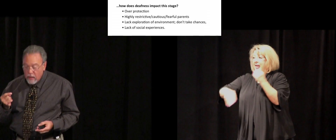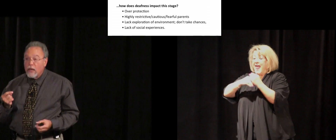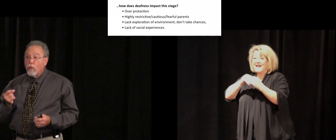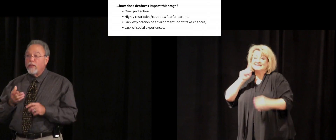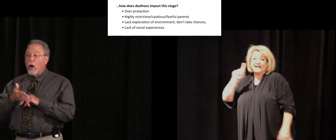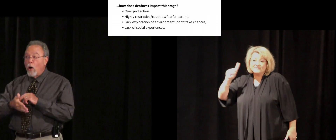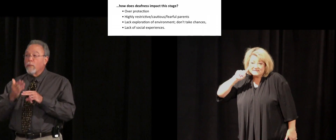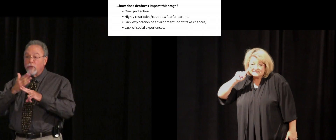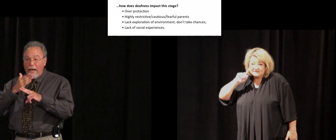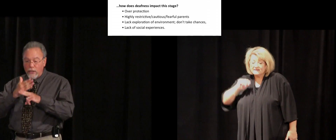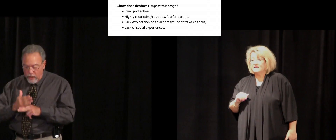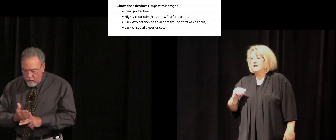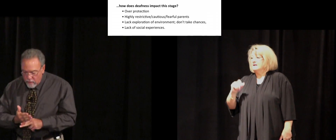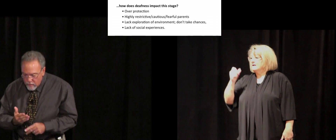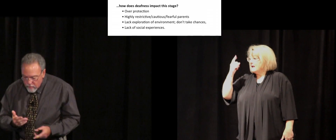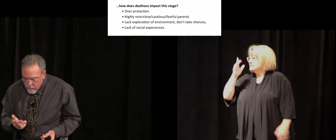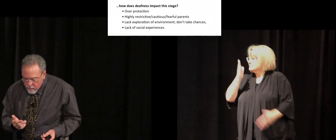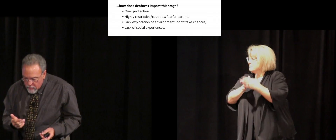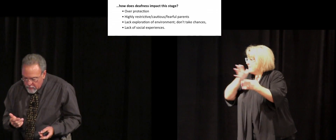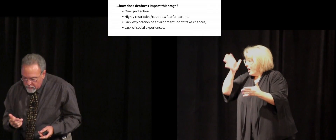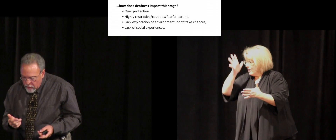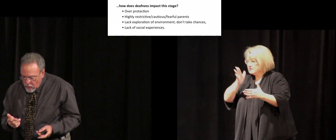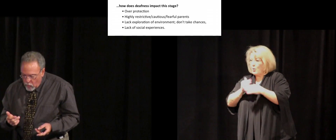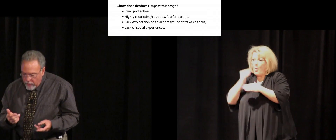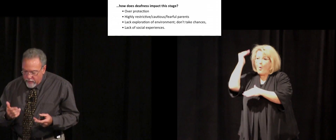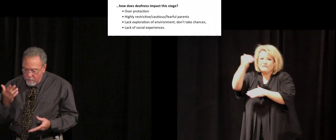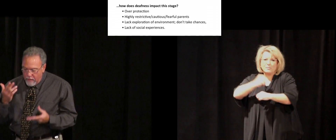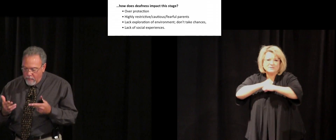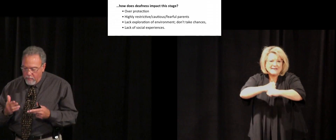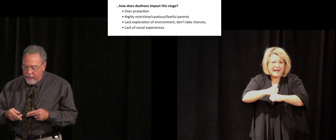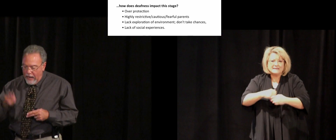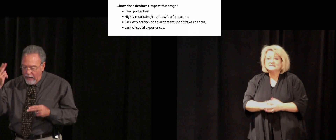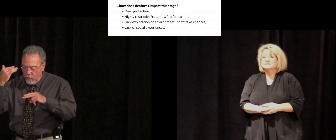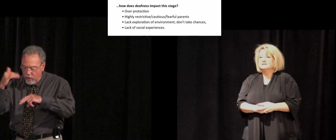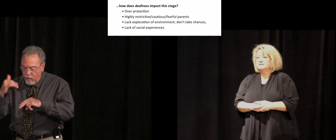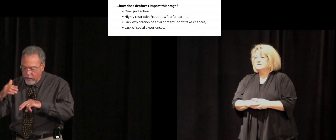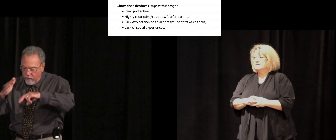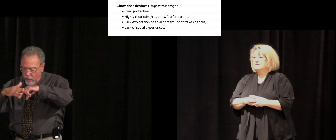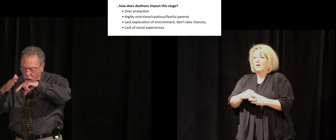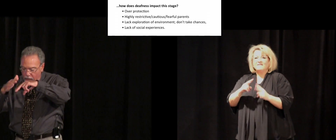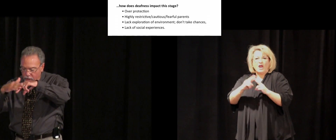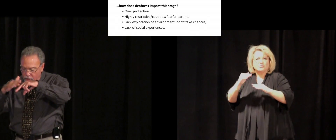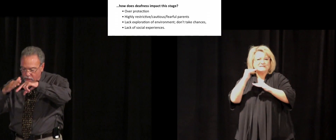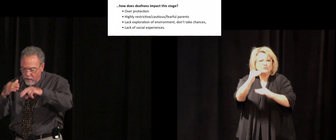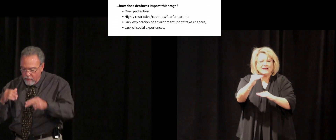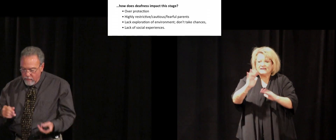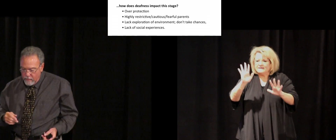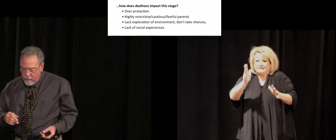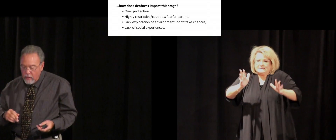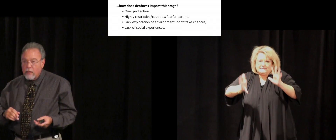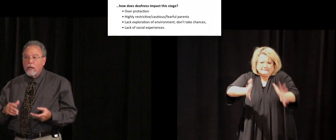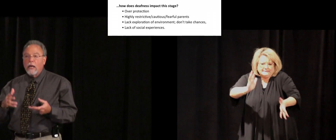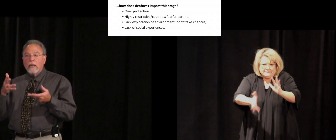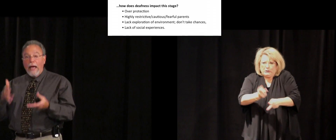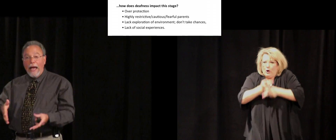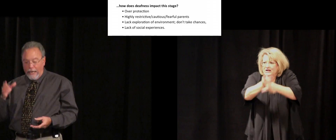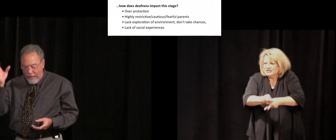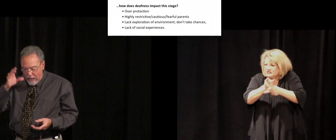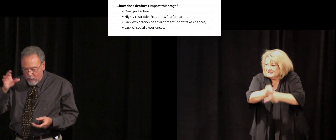Okay, so stage 3, you develop competence, learning and creating, and you have